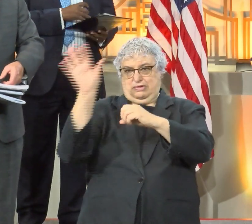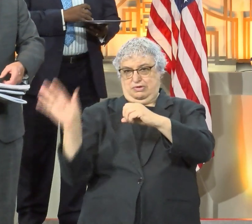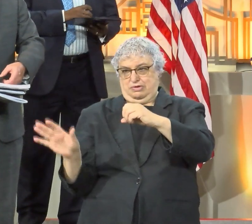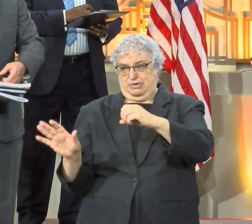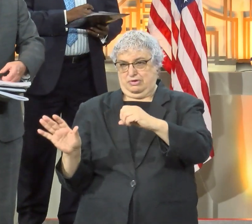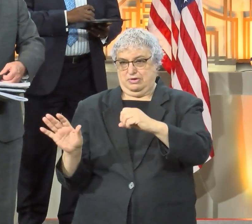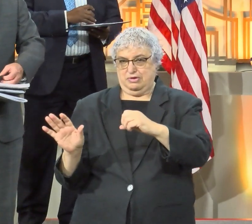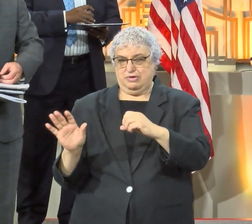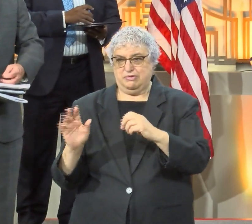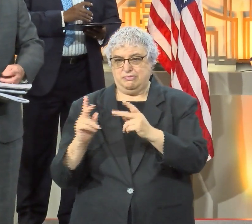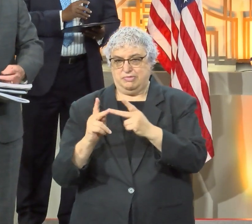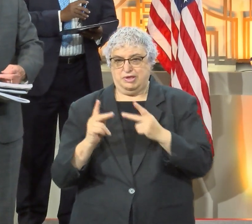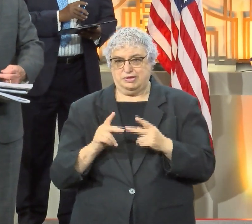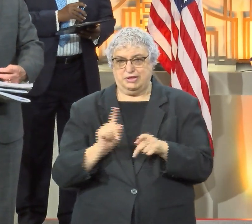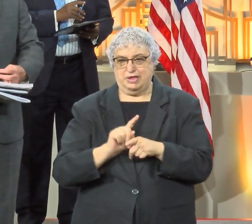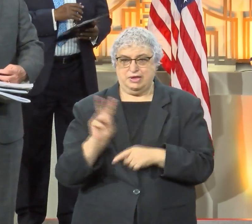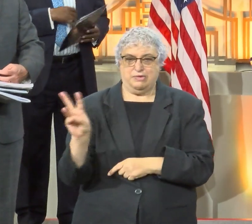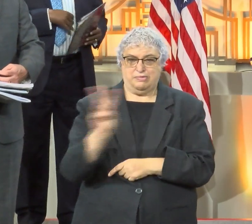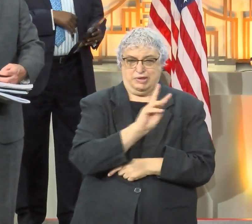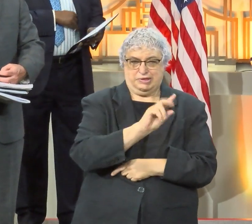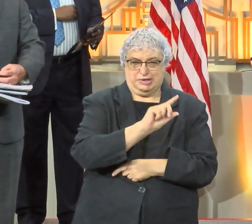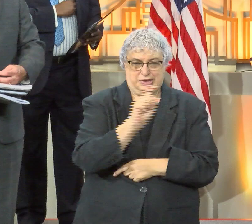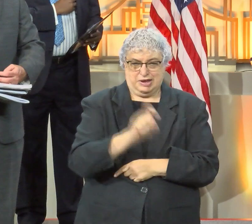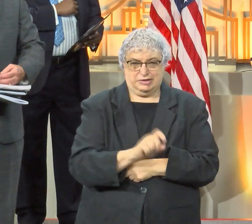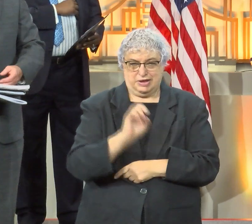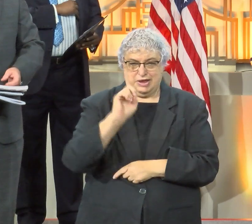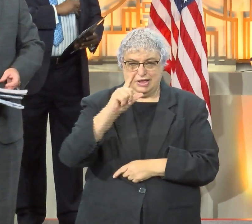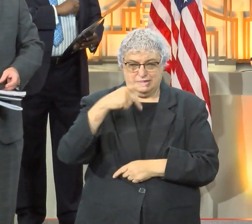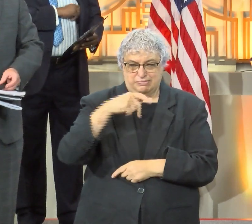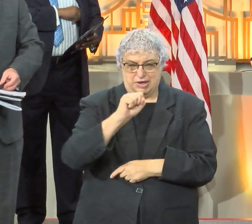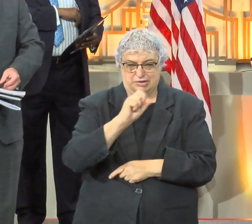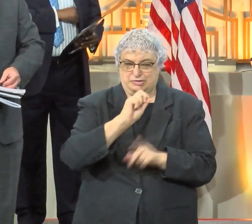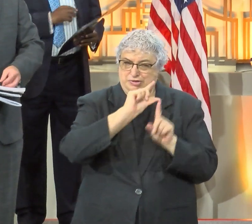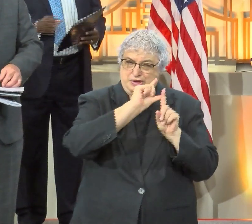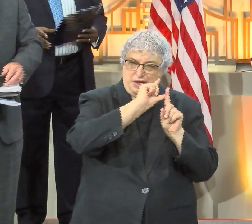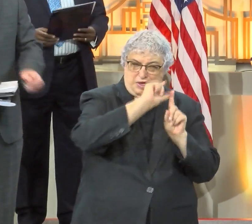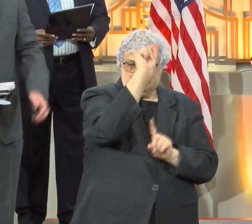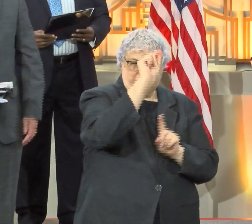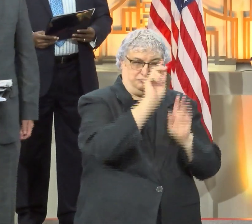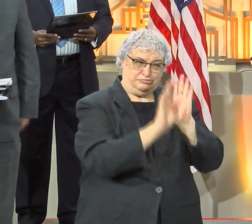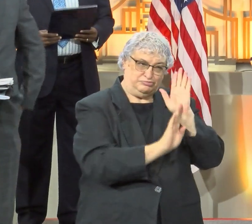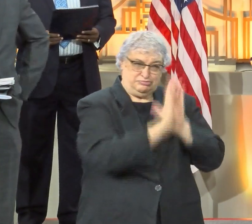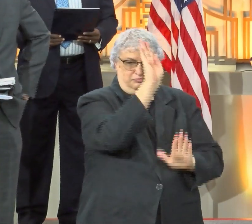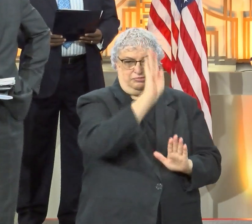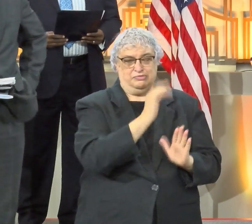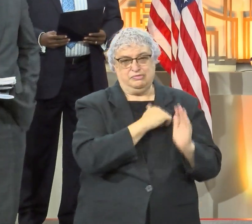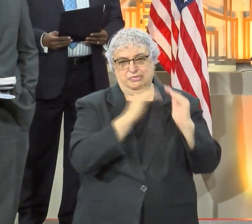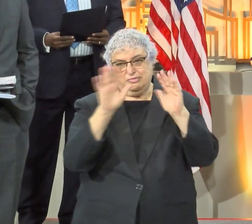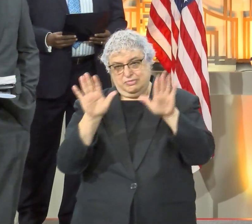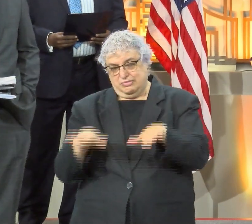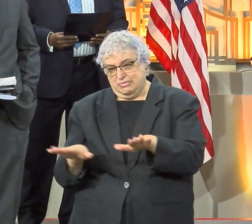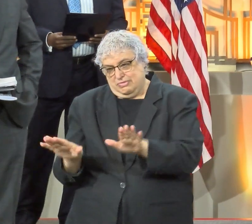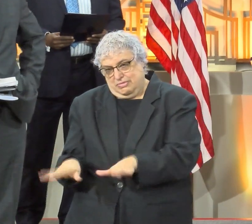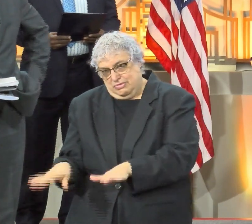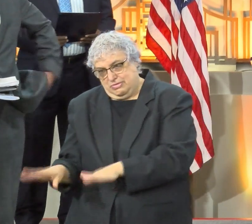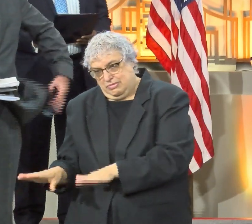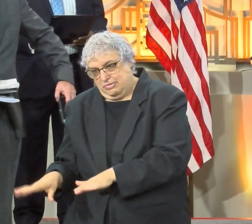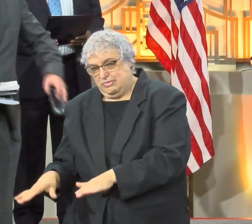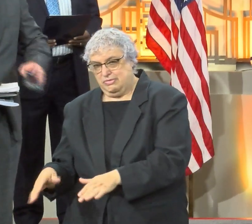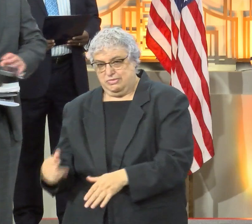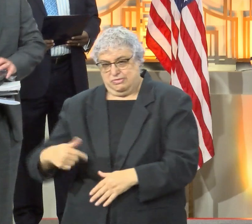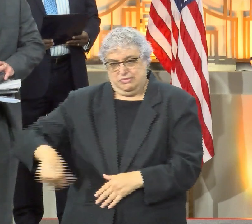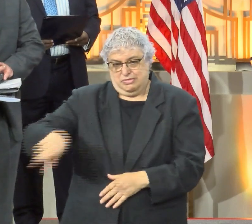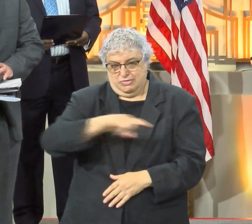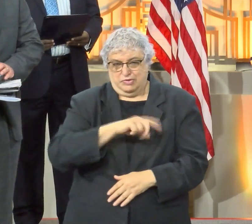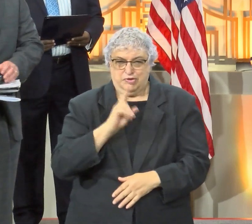in places like West Texas, El Paso, and so we need to do our part to make sure that this